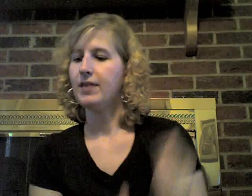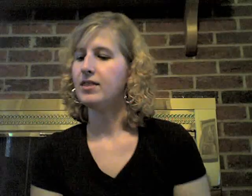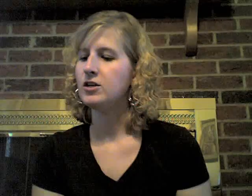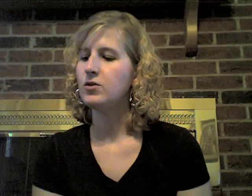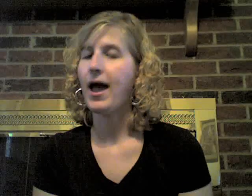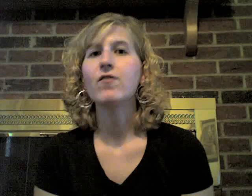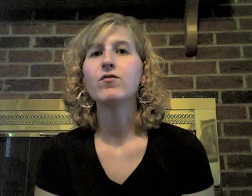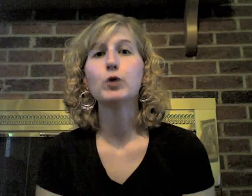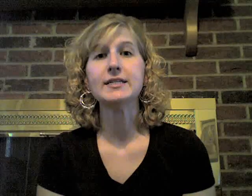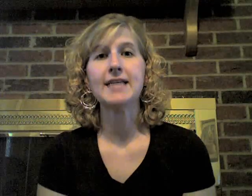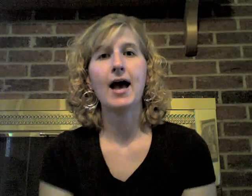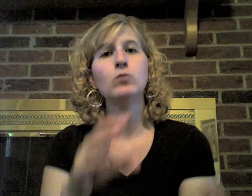Then you have put down,